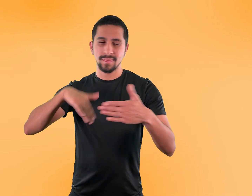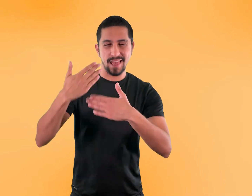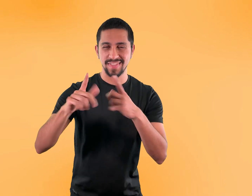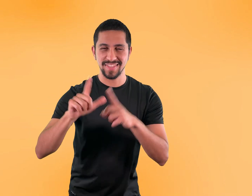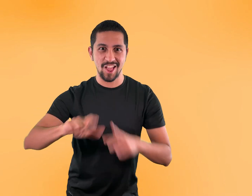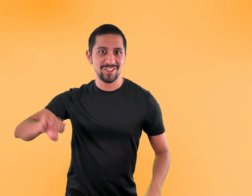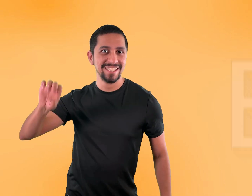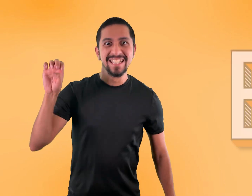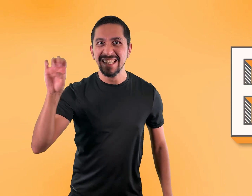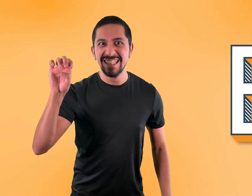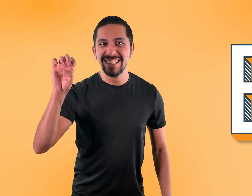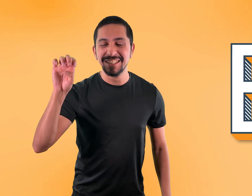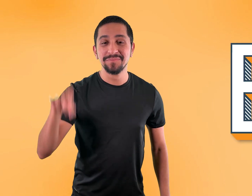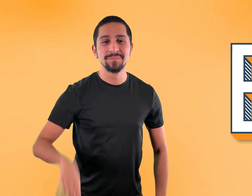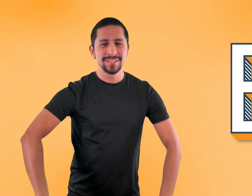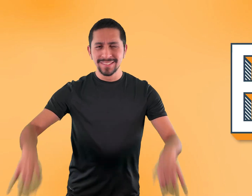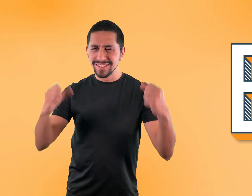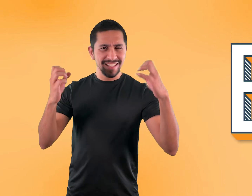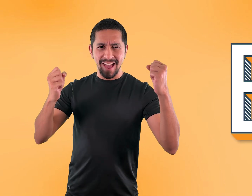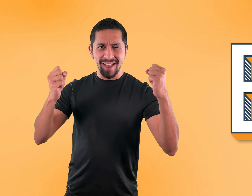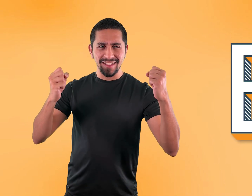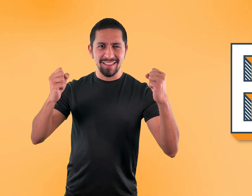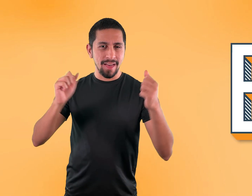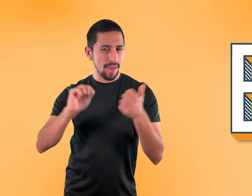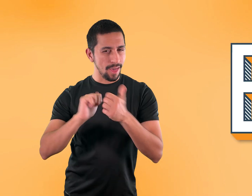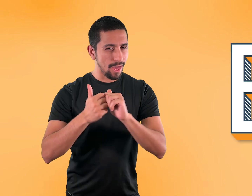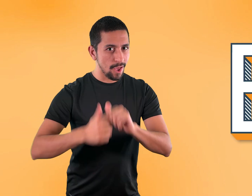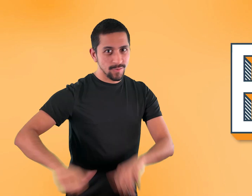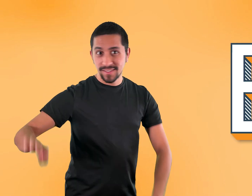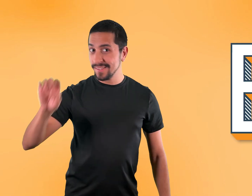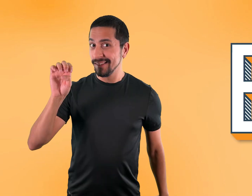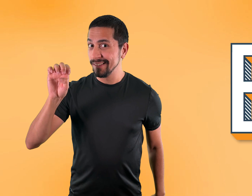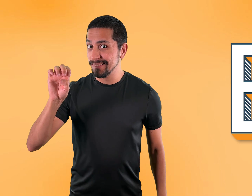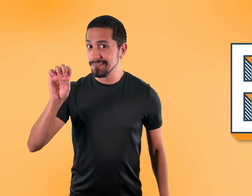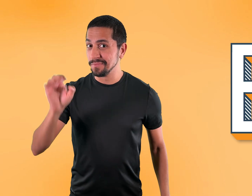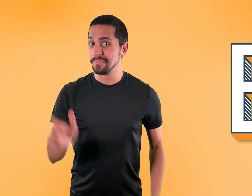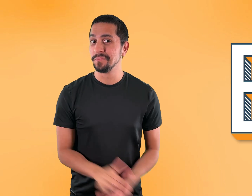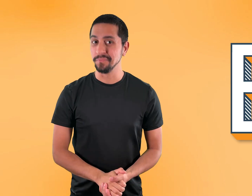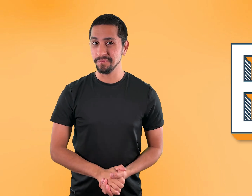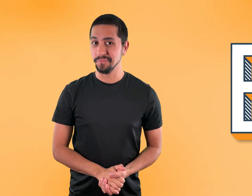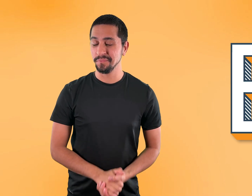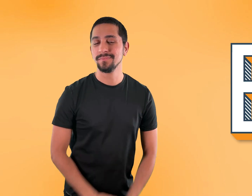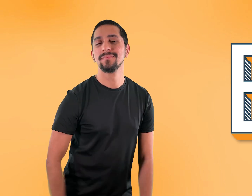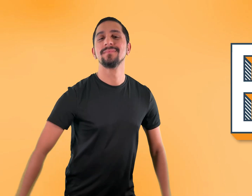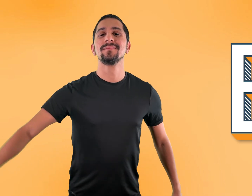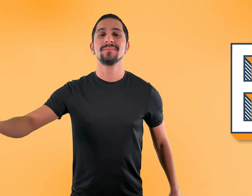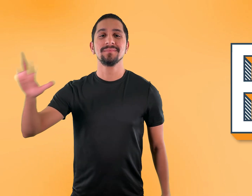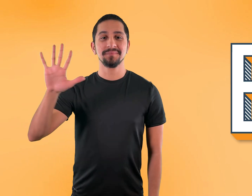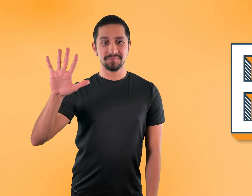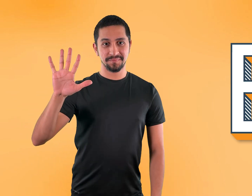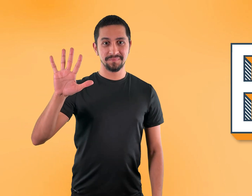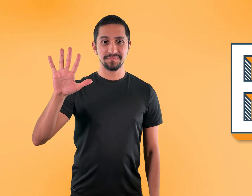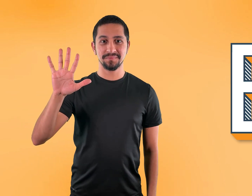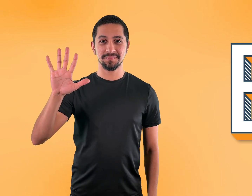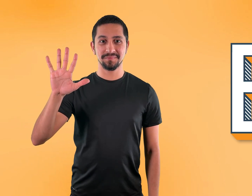Next up is E. For E, hold up your dominant